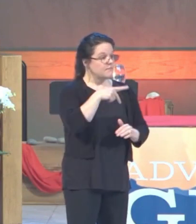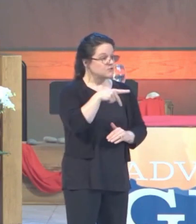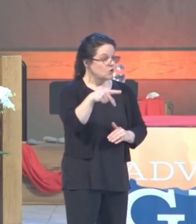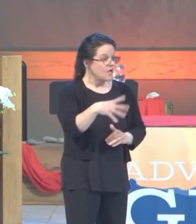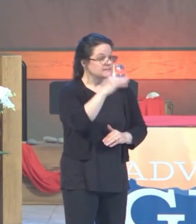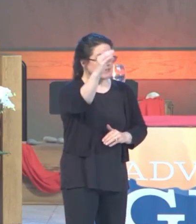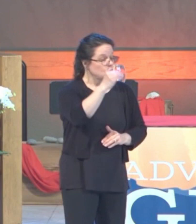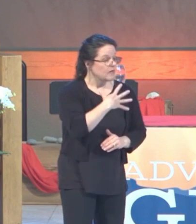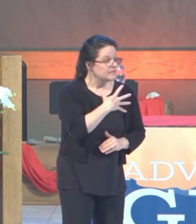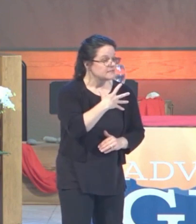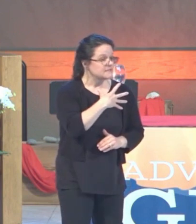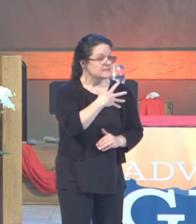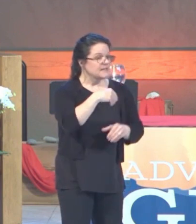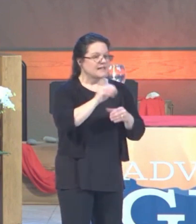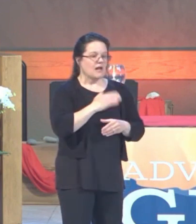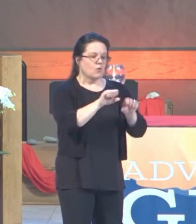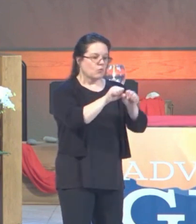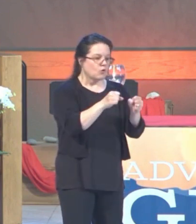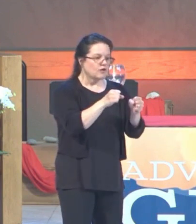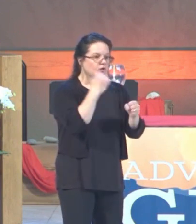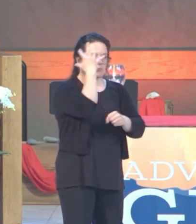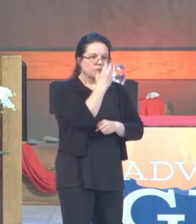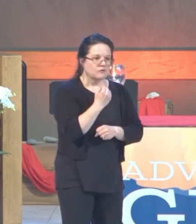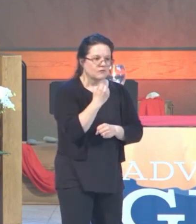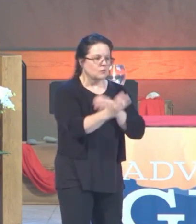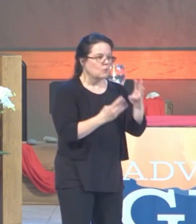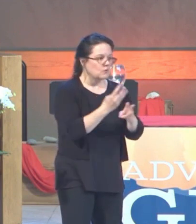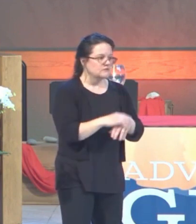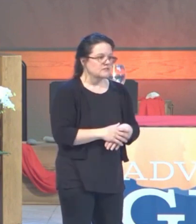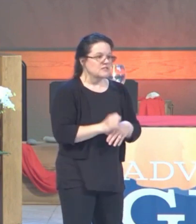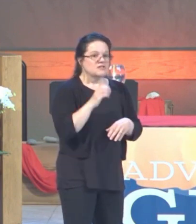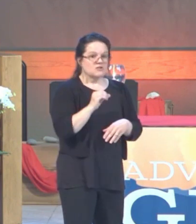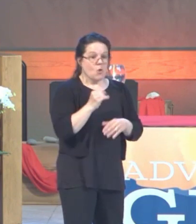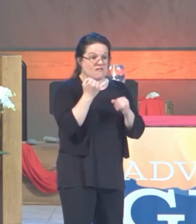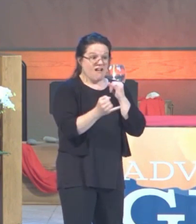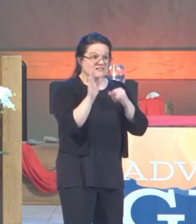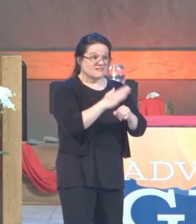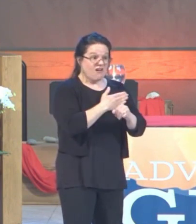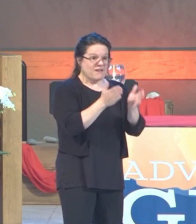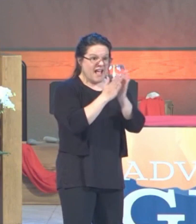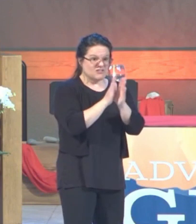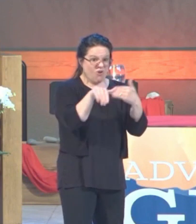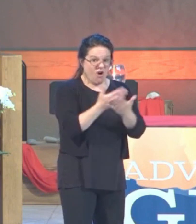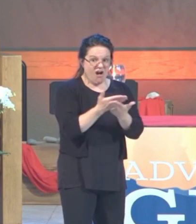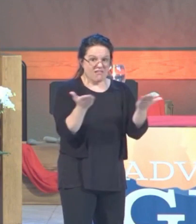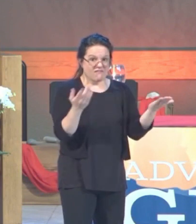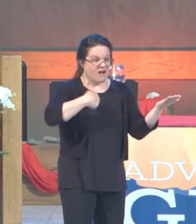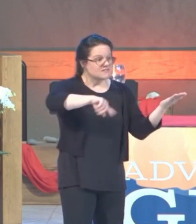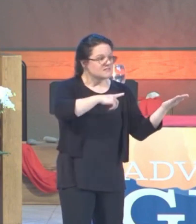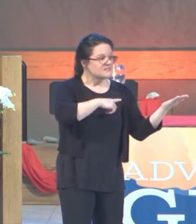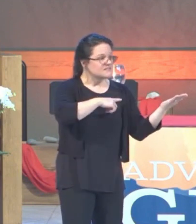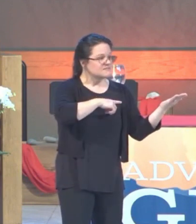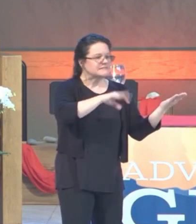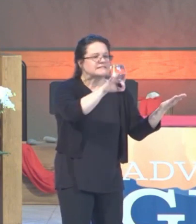and grace in our broken, beautiful world. And so during this last song, I'm going to ask all of us, just give us